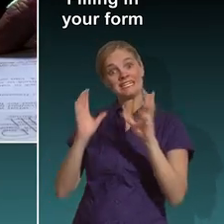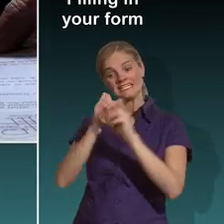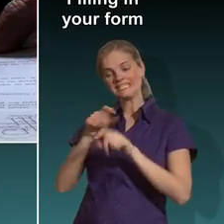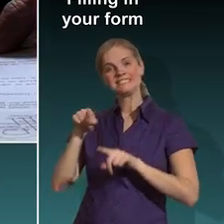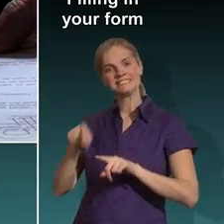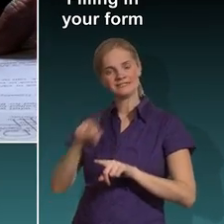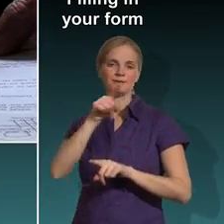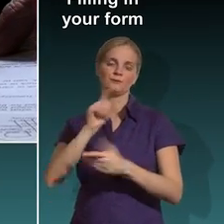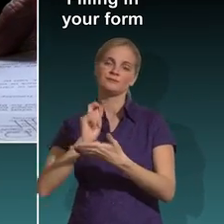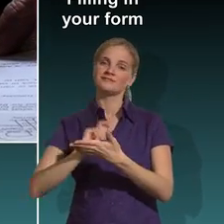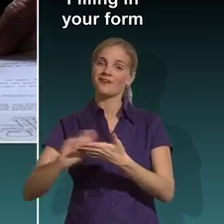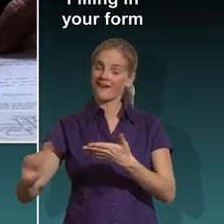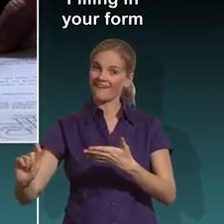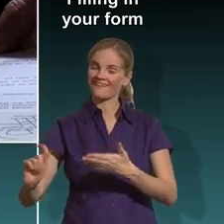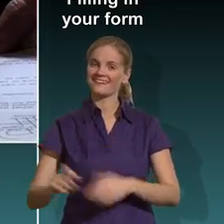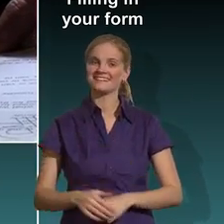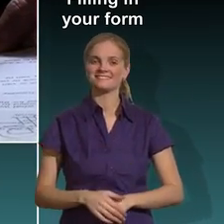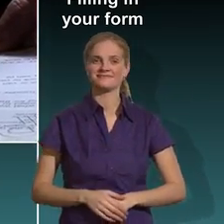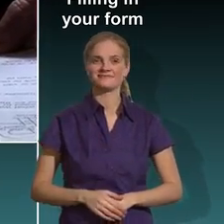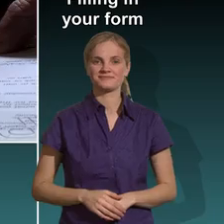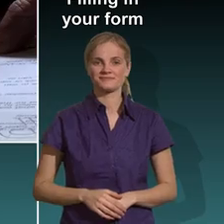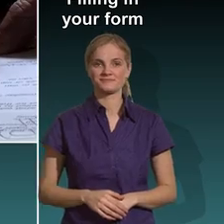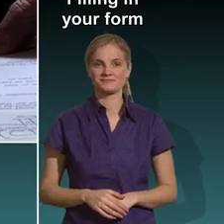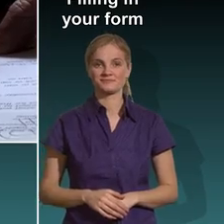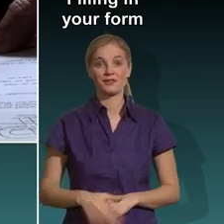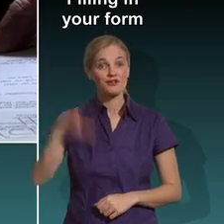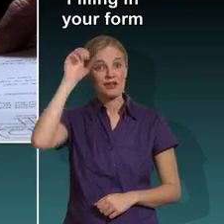And when you have finished, don't forget to sign your form.